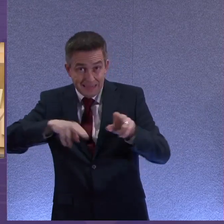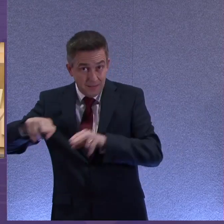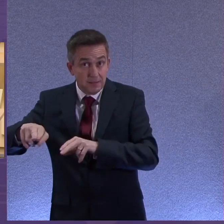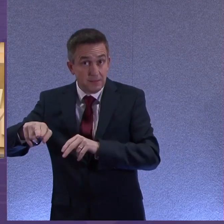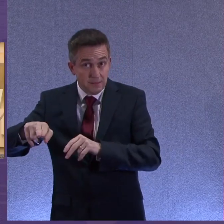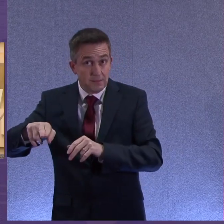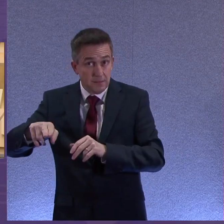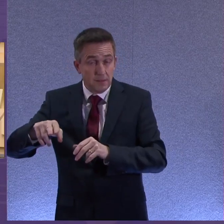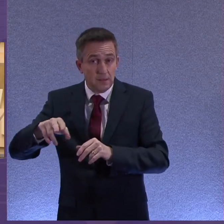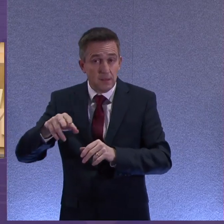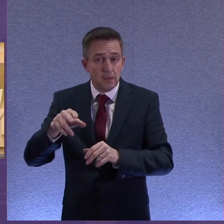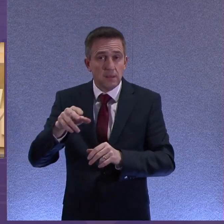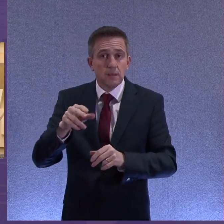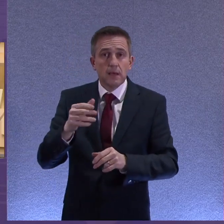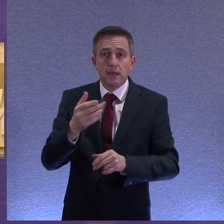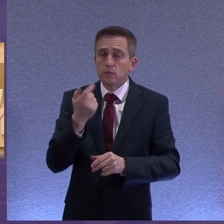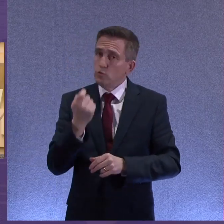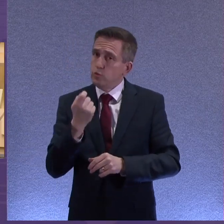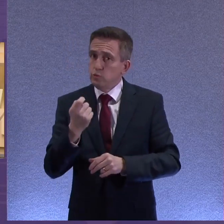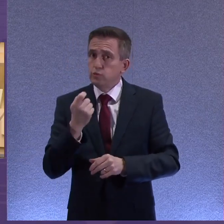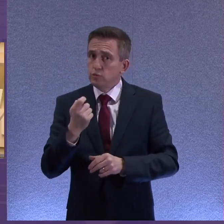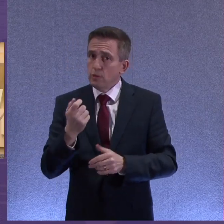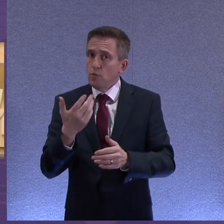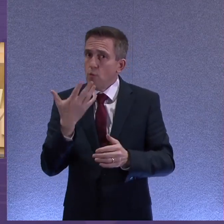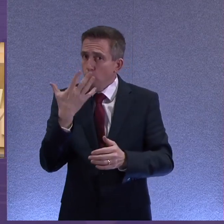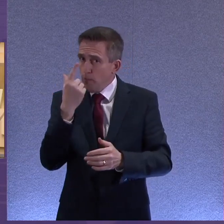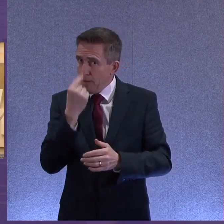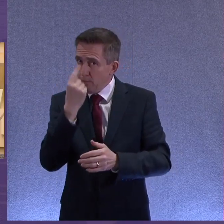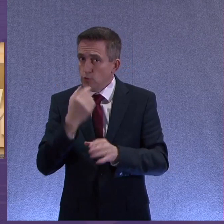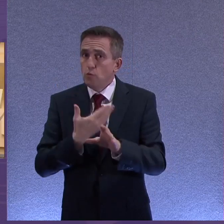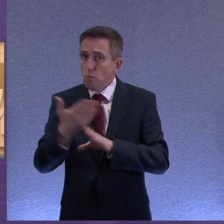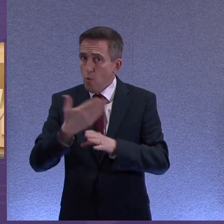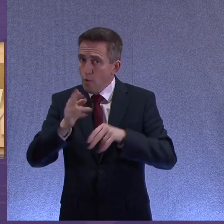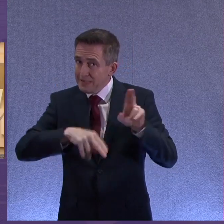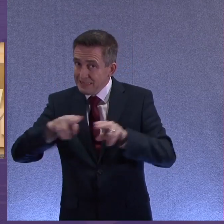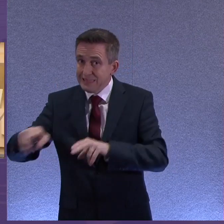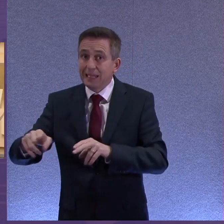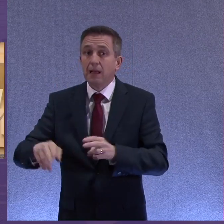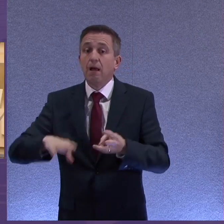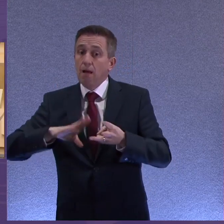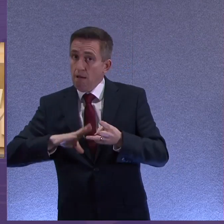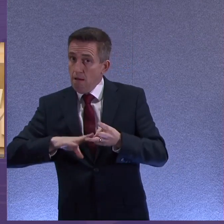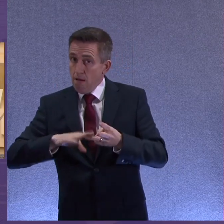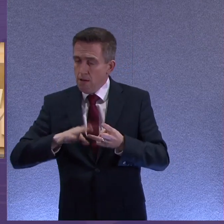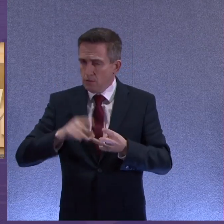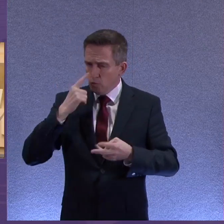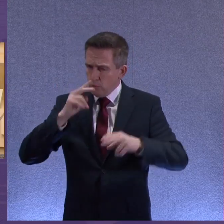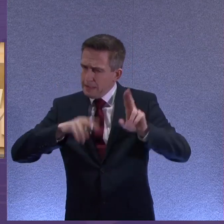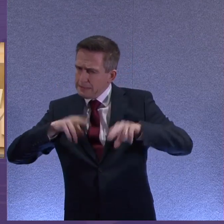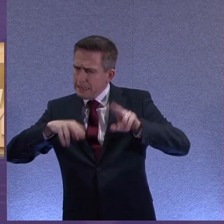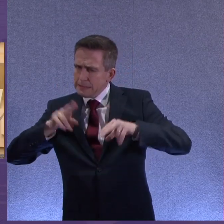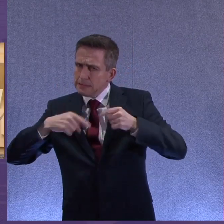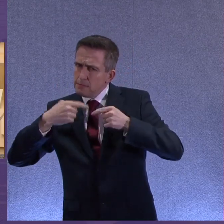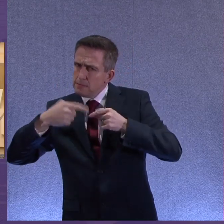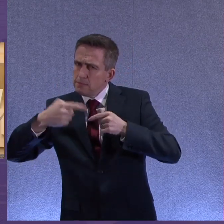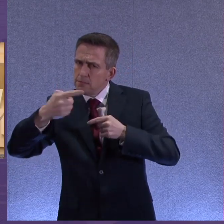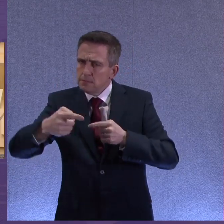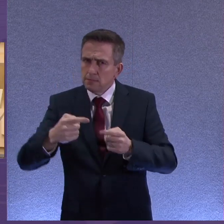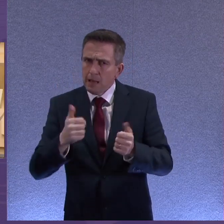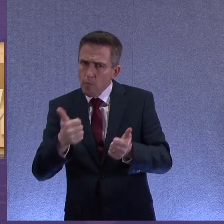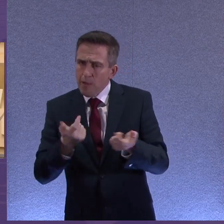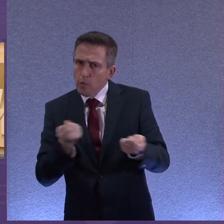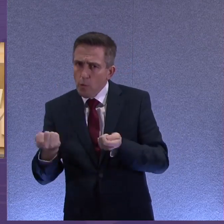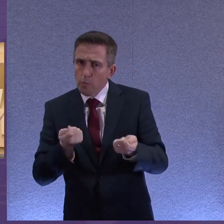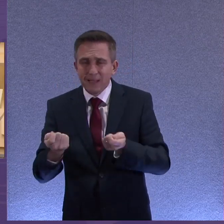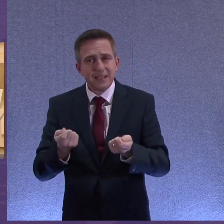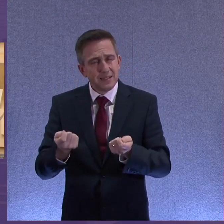will have a significant impact on the key worker testing, and then surveillance to make sure that over the weeks to come, because this will be critical